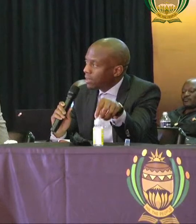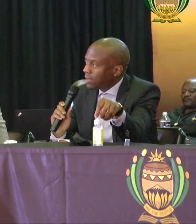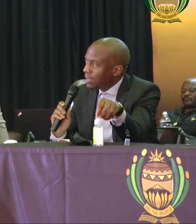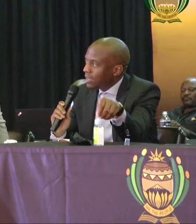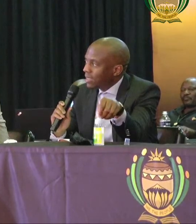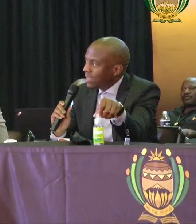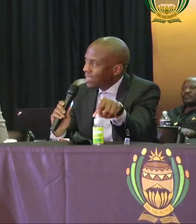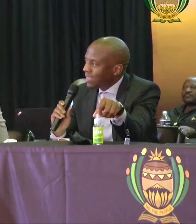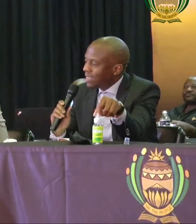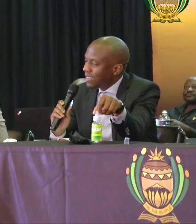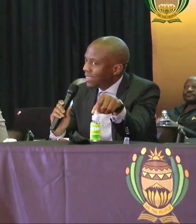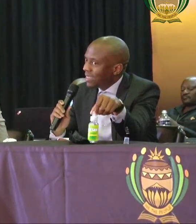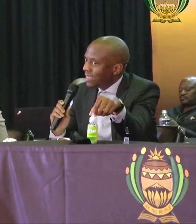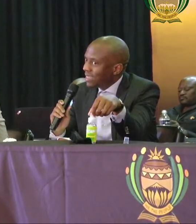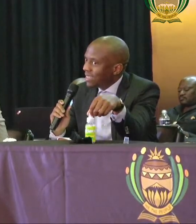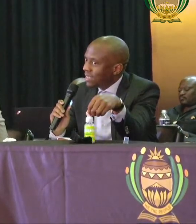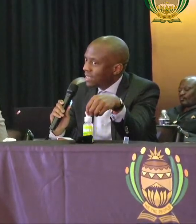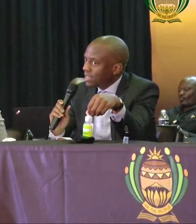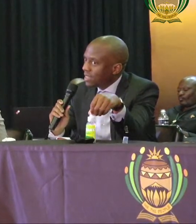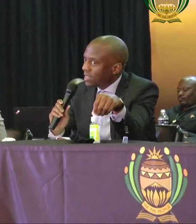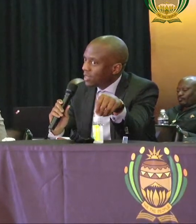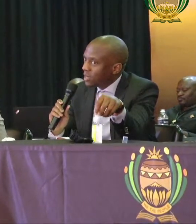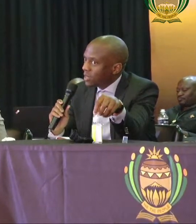I praat naam.